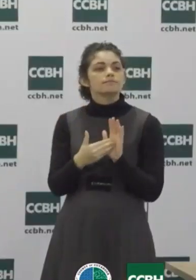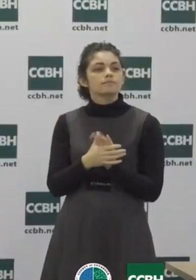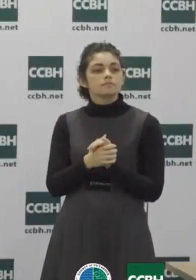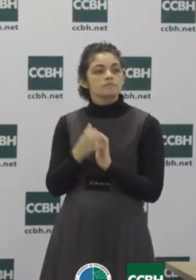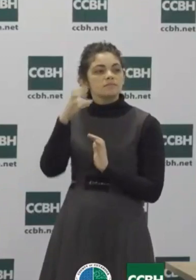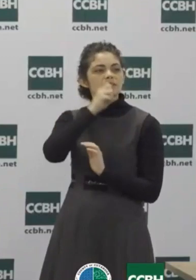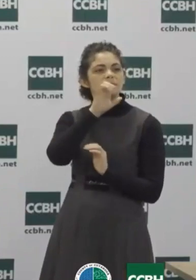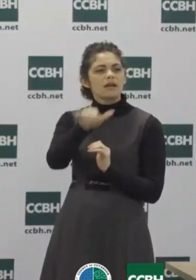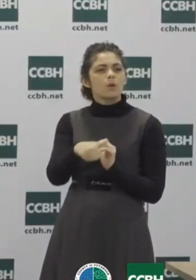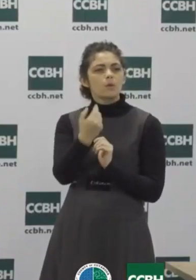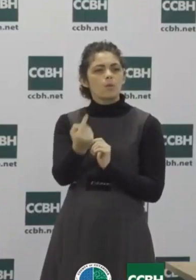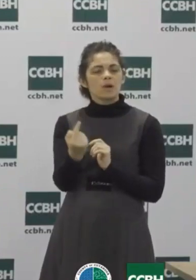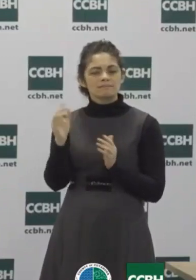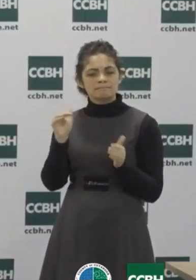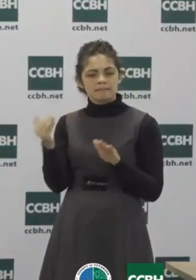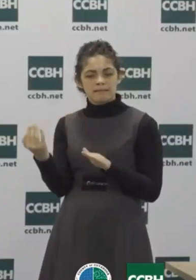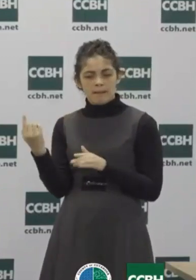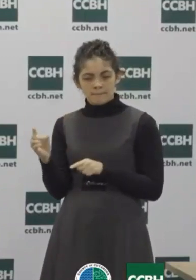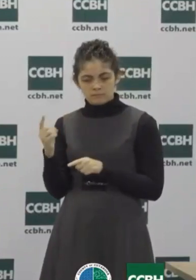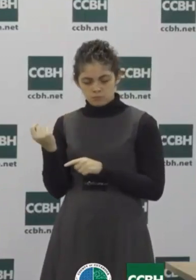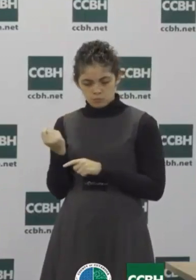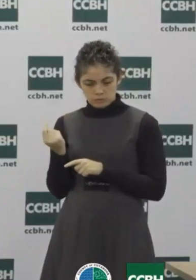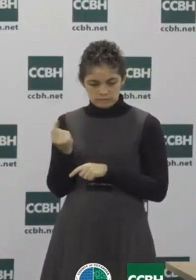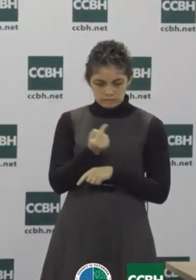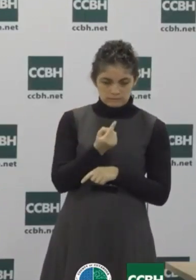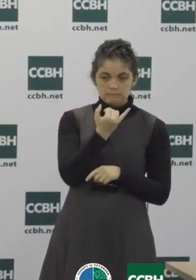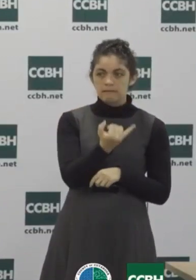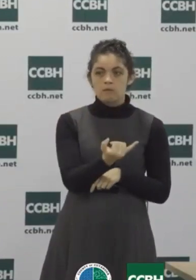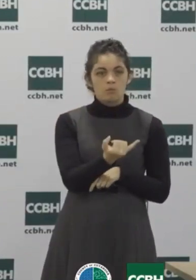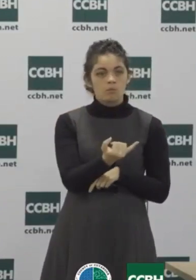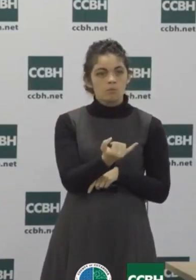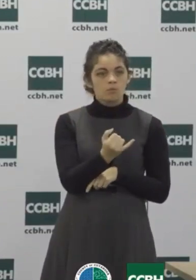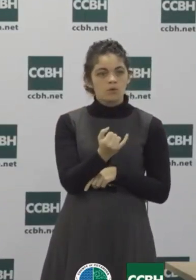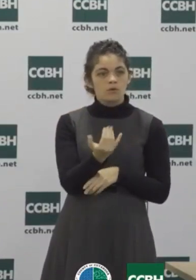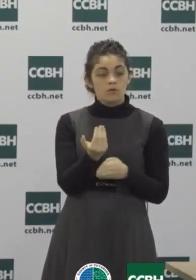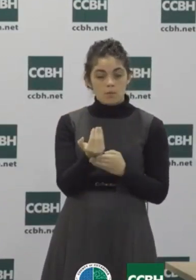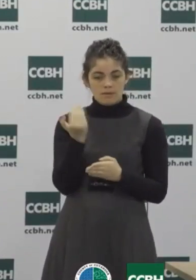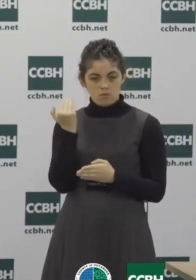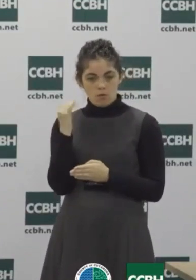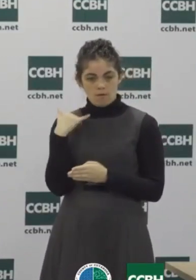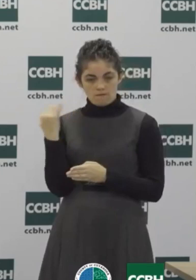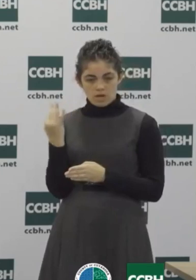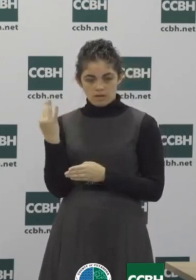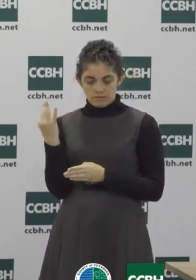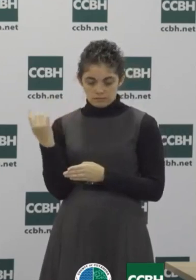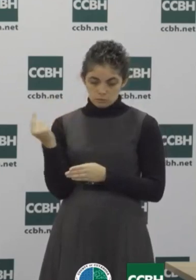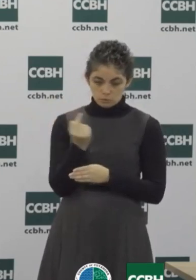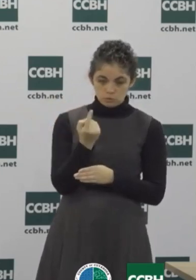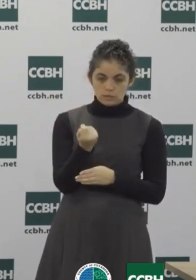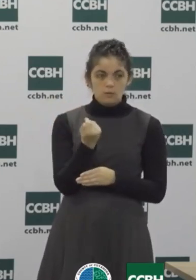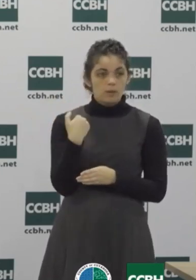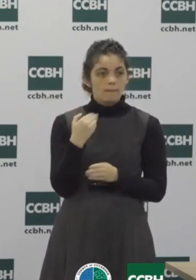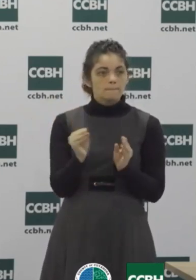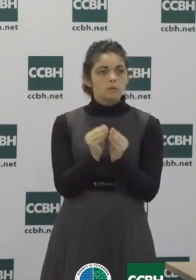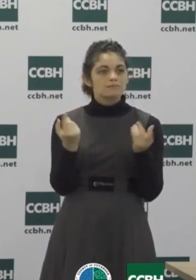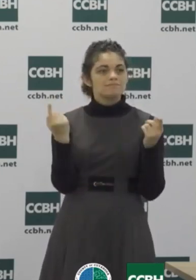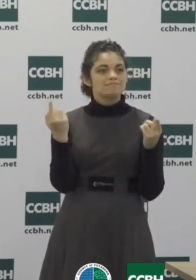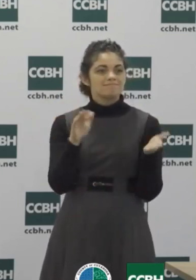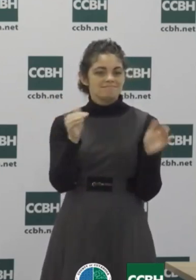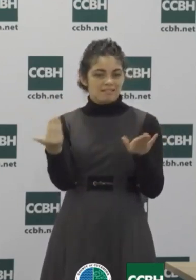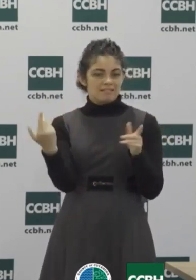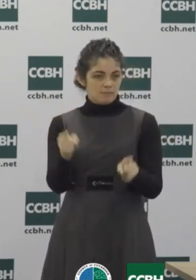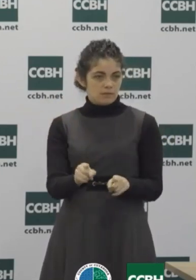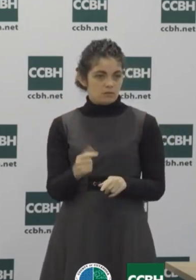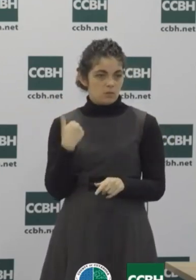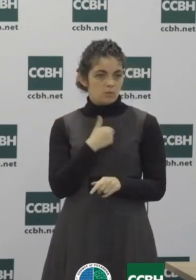as if there's only one death between Tuesday and this morning as compared with the prior week when we had more increase in deaths. We have